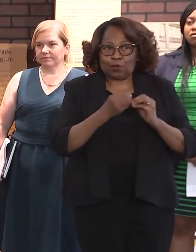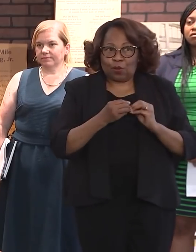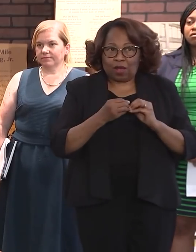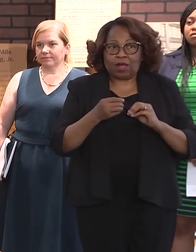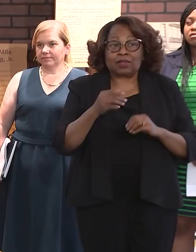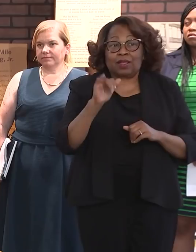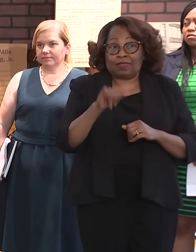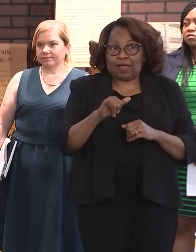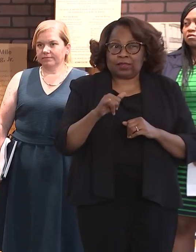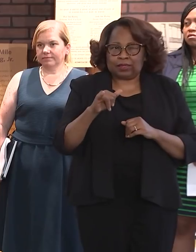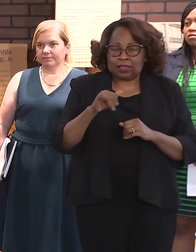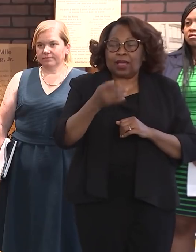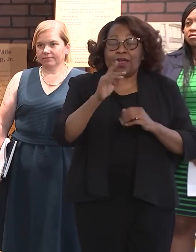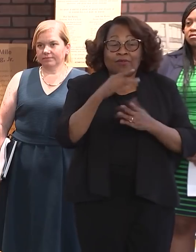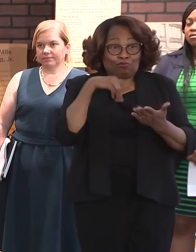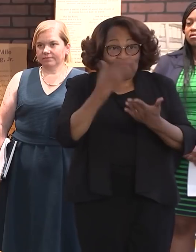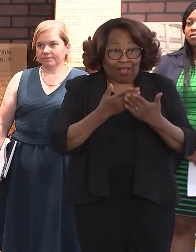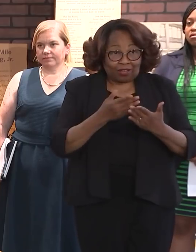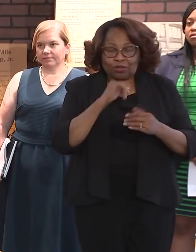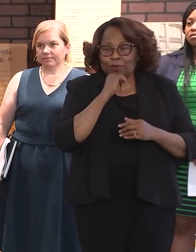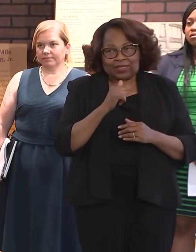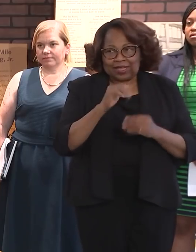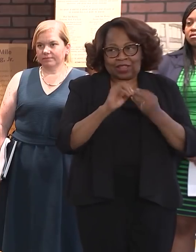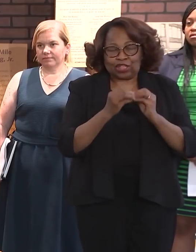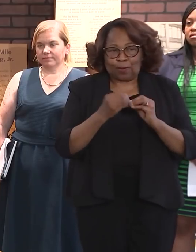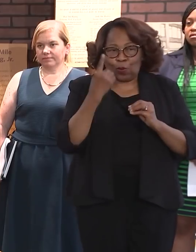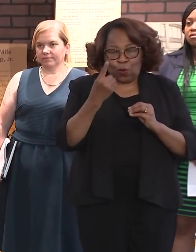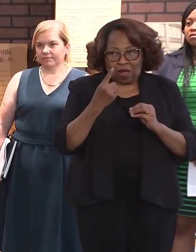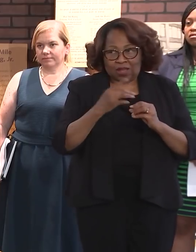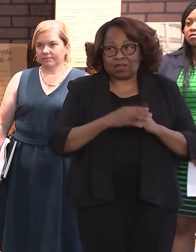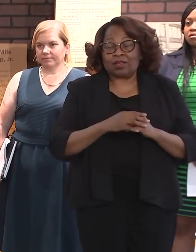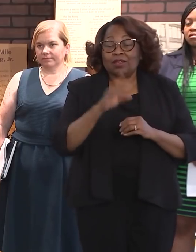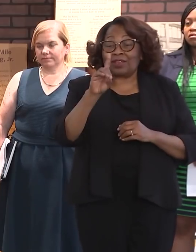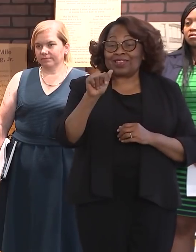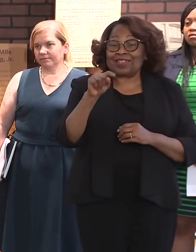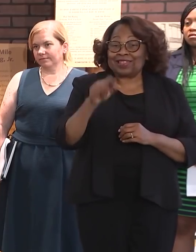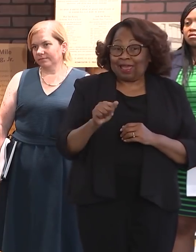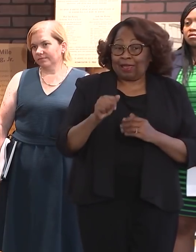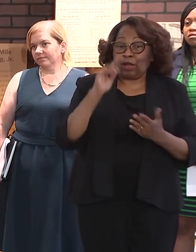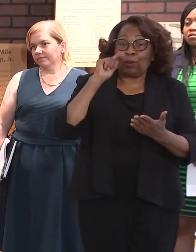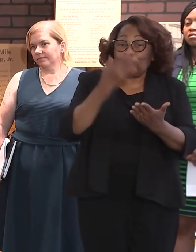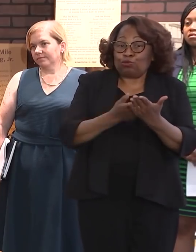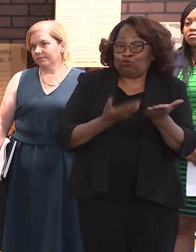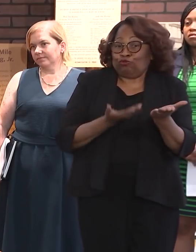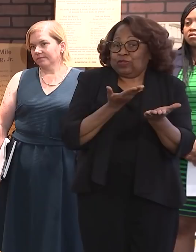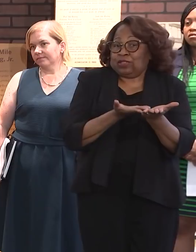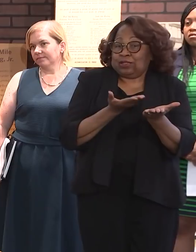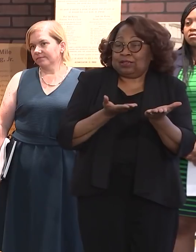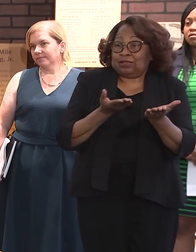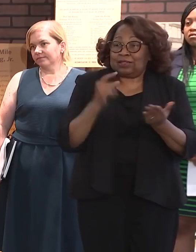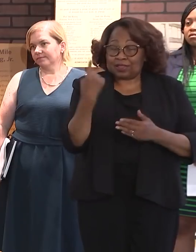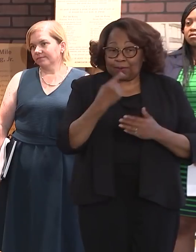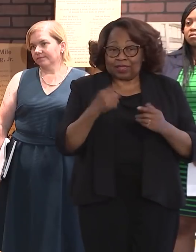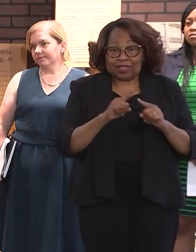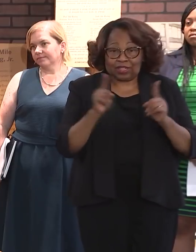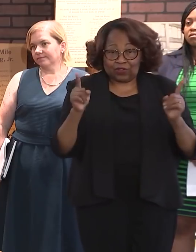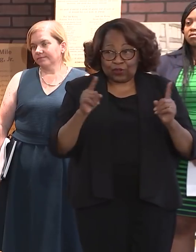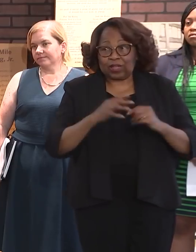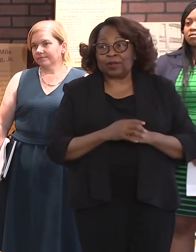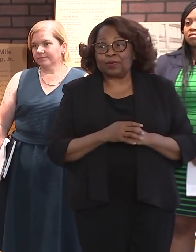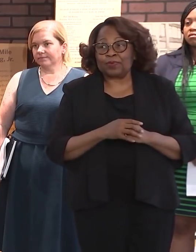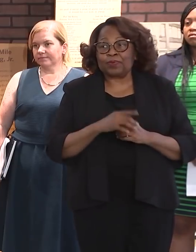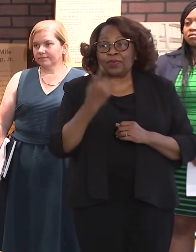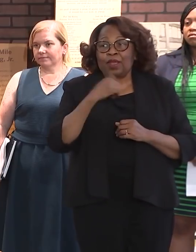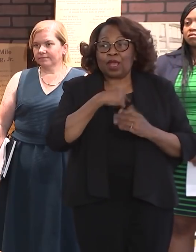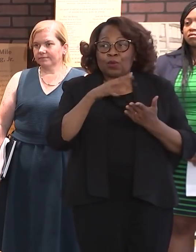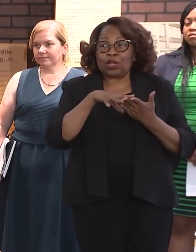It's a factor, to be sure, but certainly not the number one factor. Okay. The data absolutely proves something entirely different. Okay, understood. And we're learning